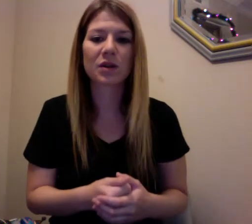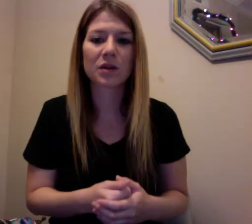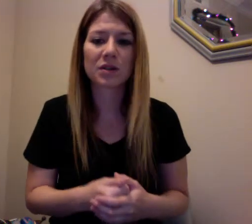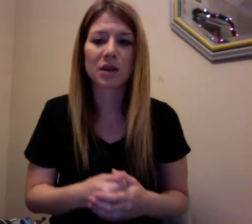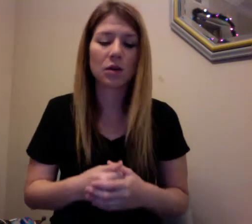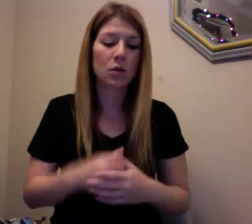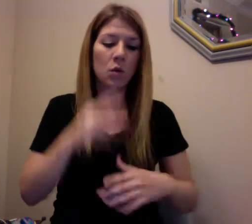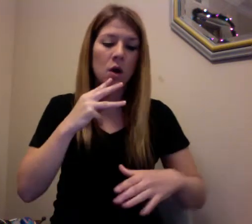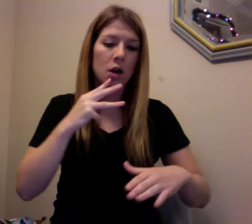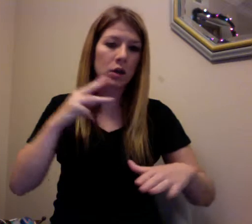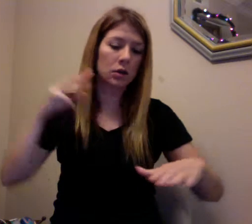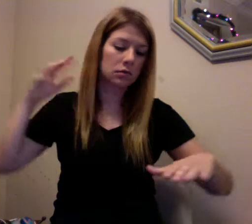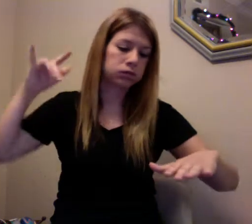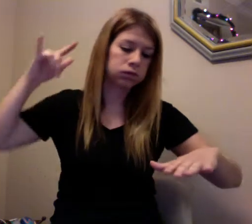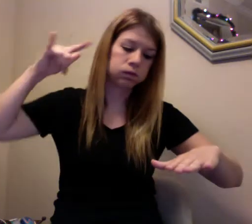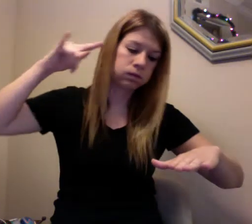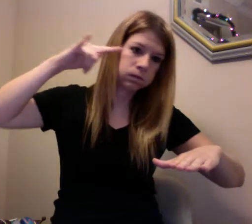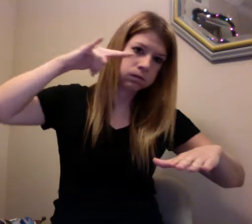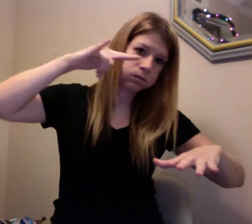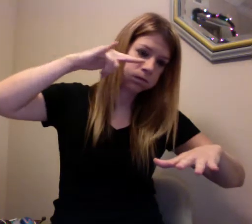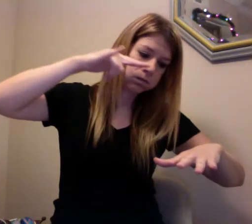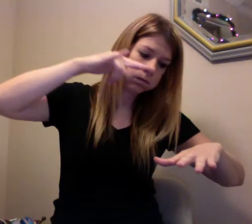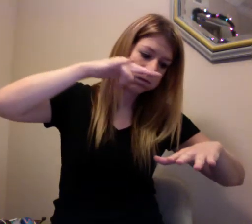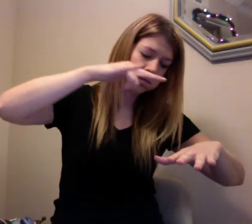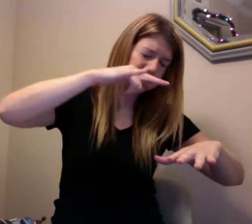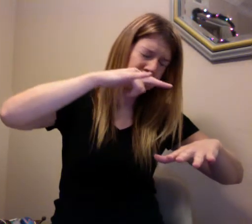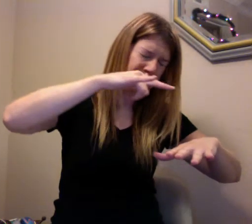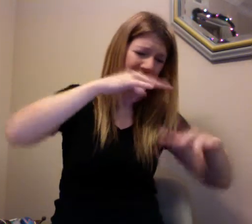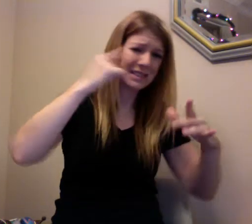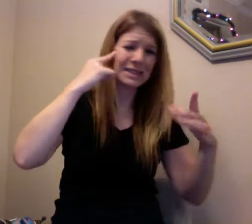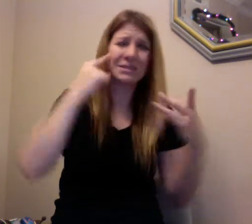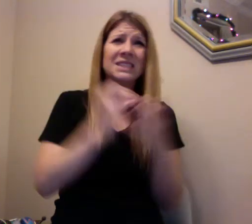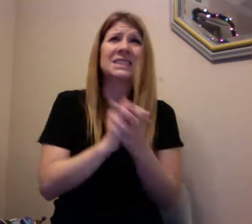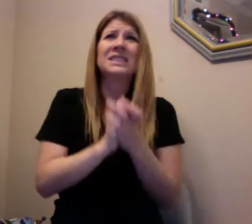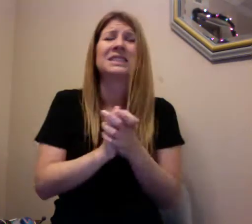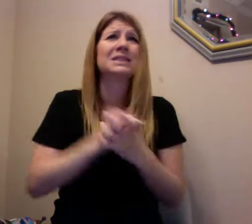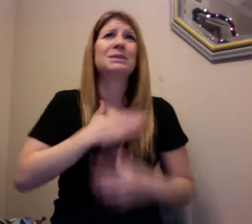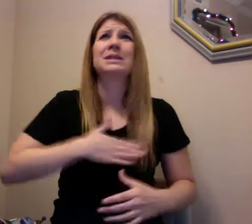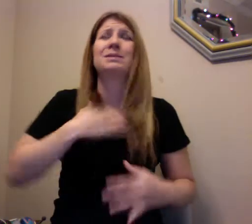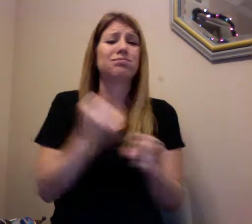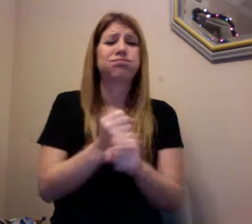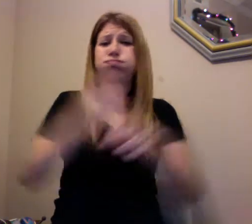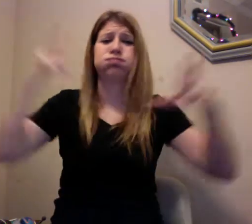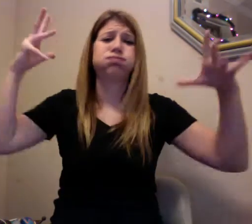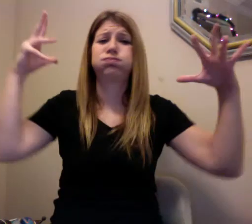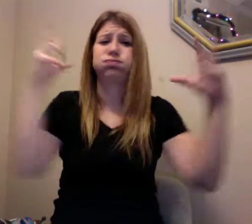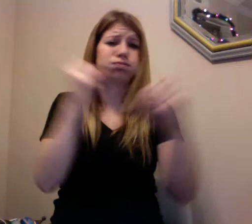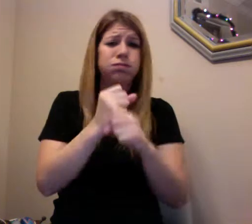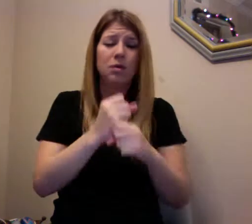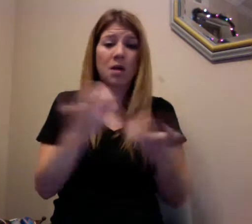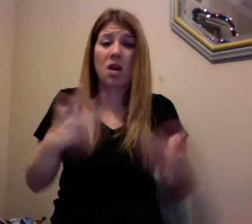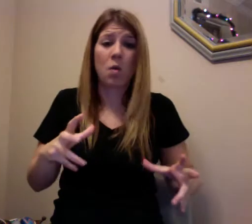blow up, right? I don't want this thing to break in 20 pieces like you've seen in those documentaries. And as we're coming down,